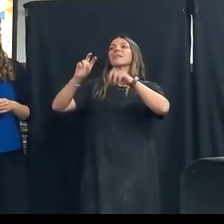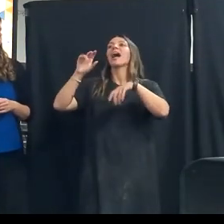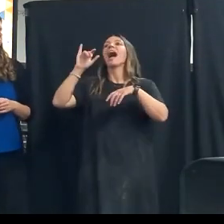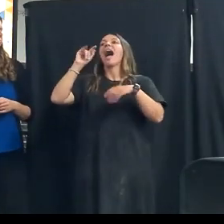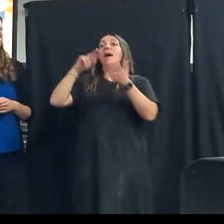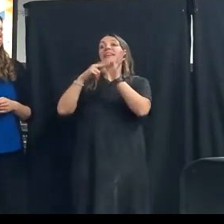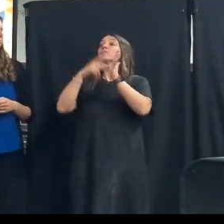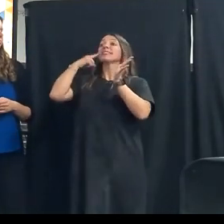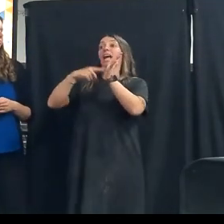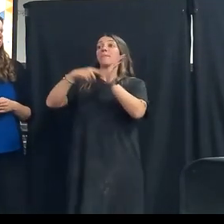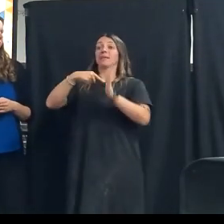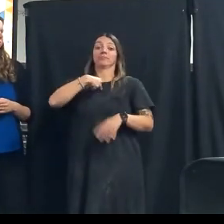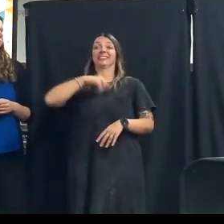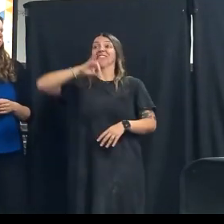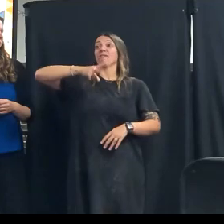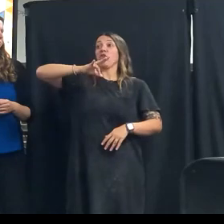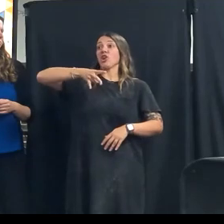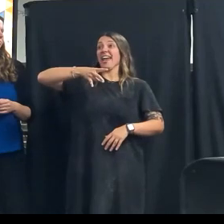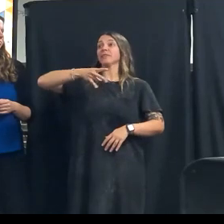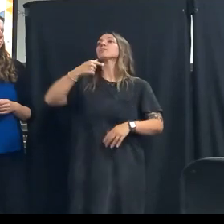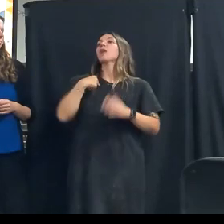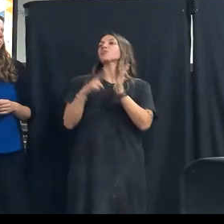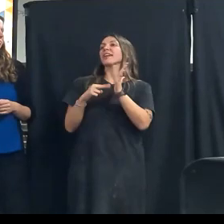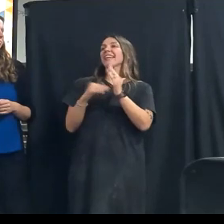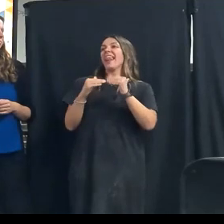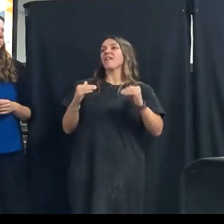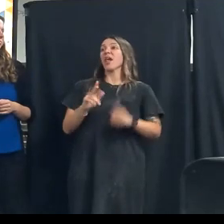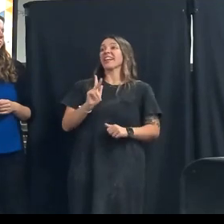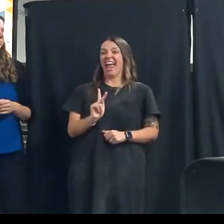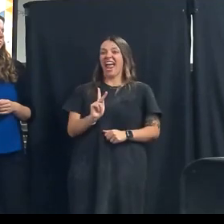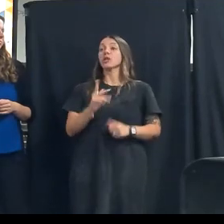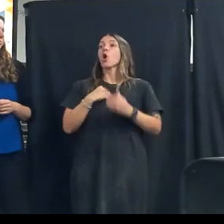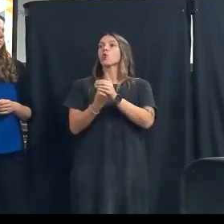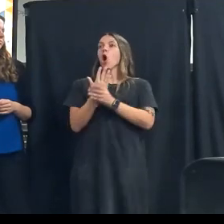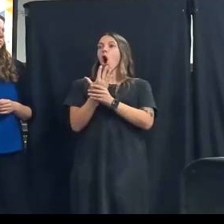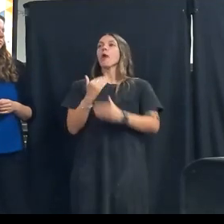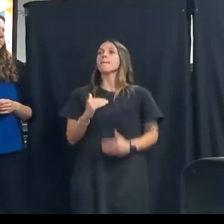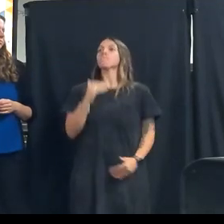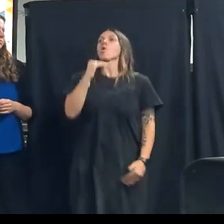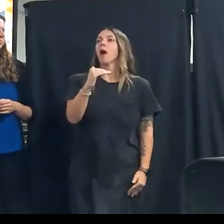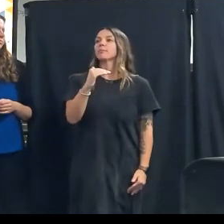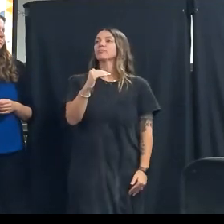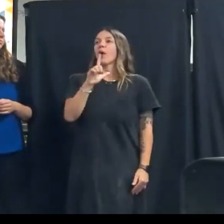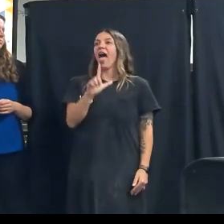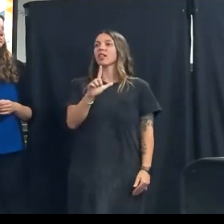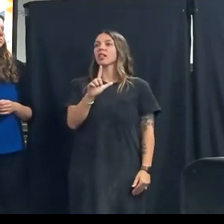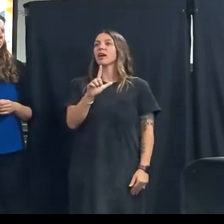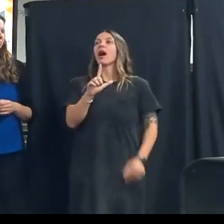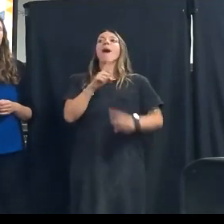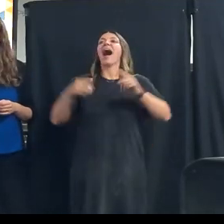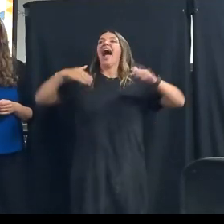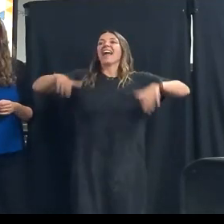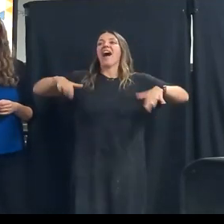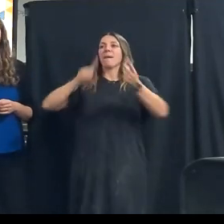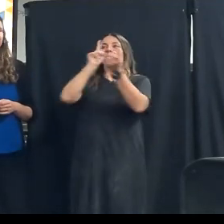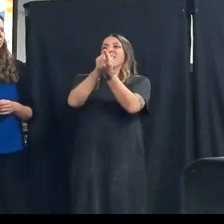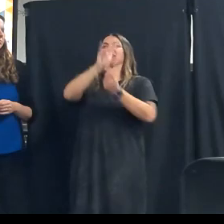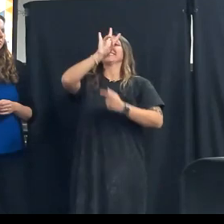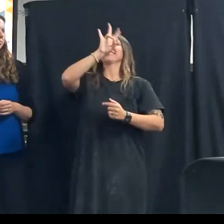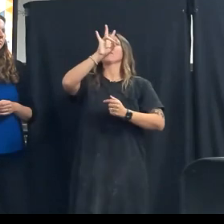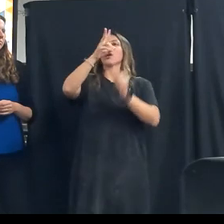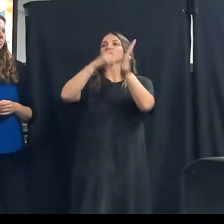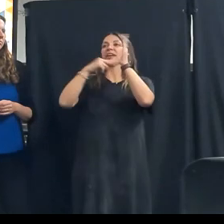For reading assessments, for example, if I'm in 7th grade and I'm in reading level K, I move up to